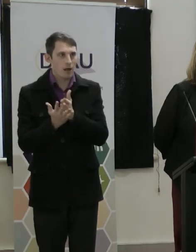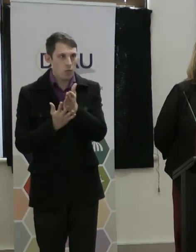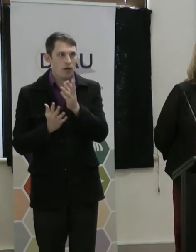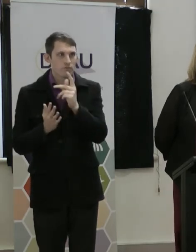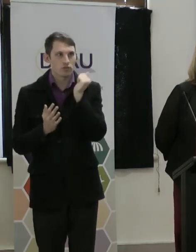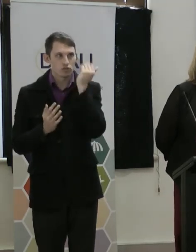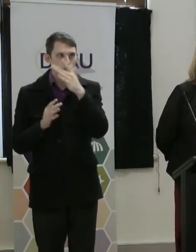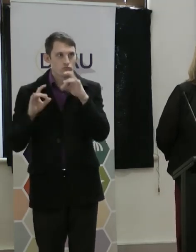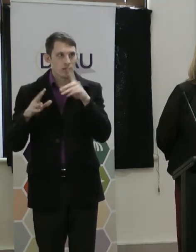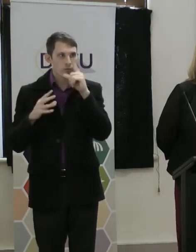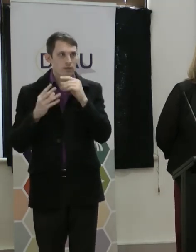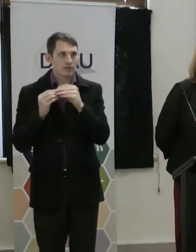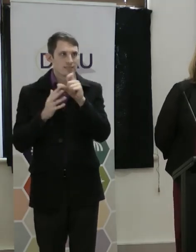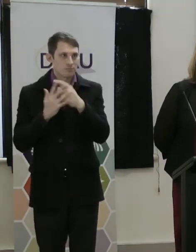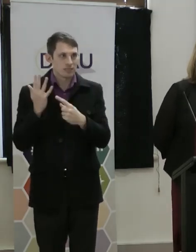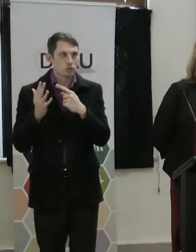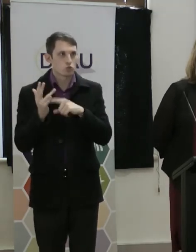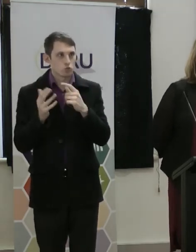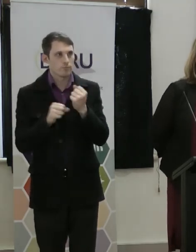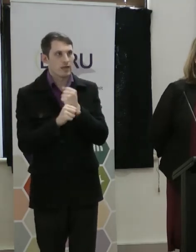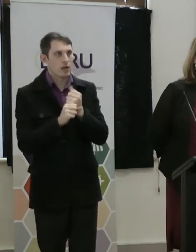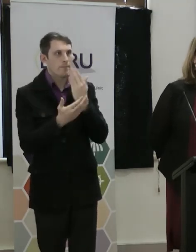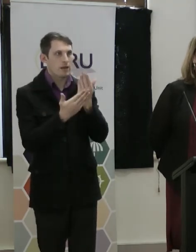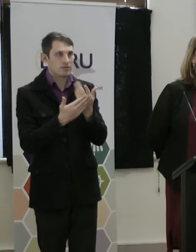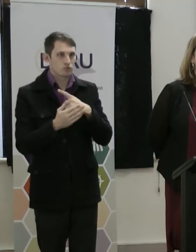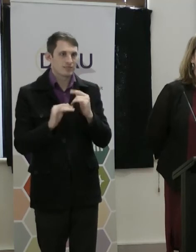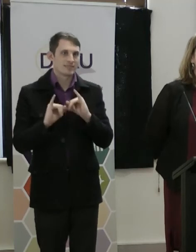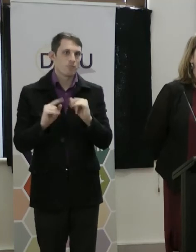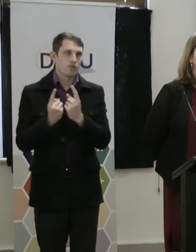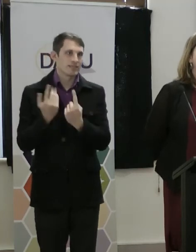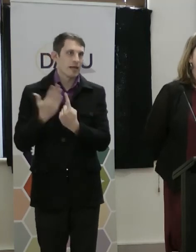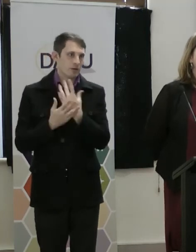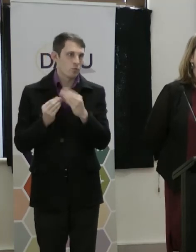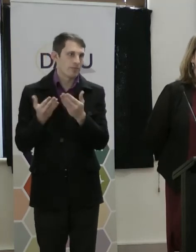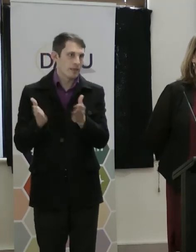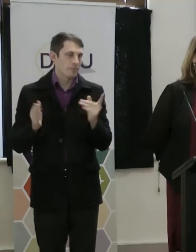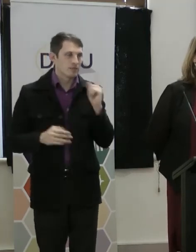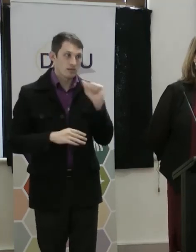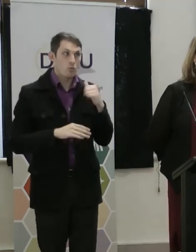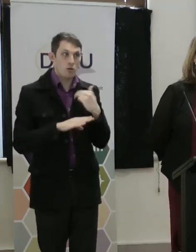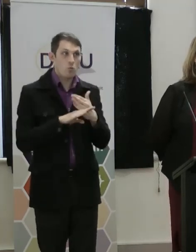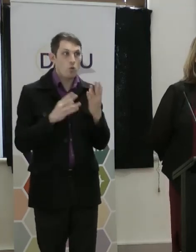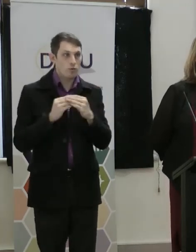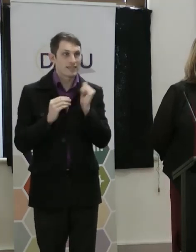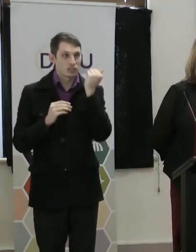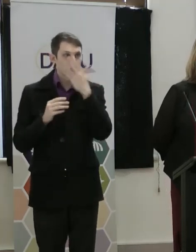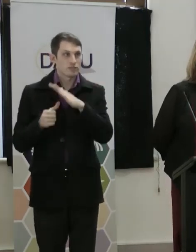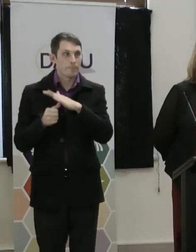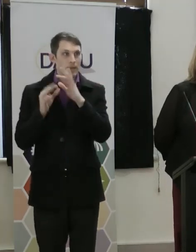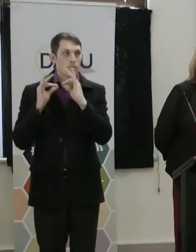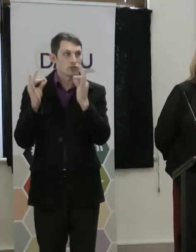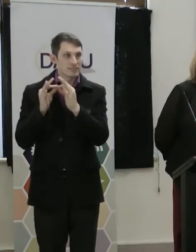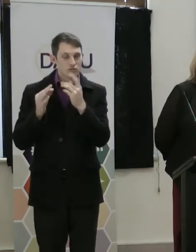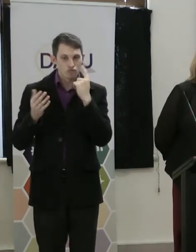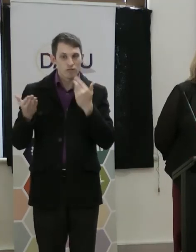Indigenous Australians with disabilities to make complaints. So we are working, we are working with Indigenous peak bodies to look at what